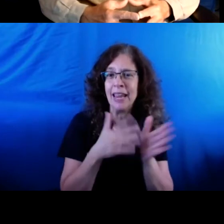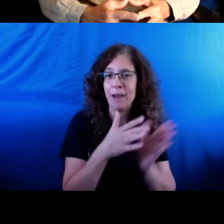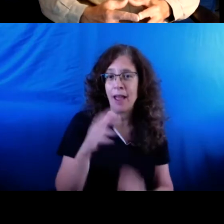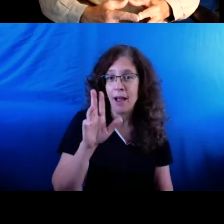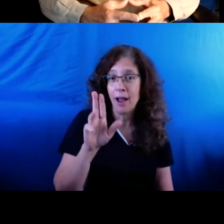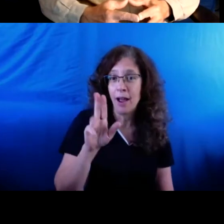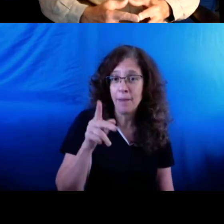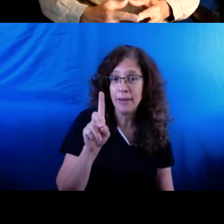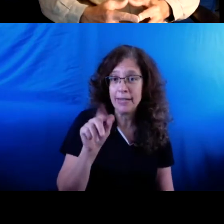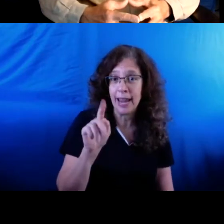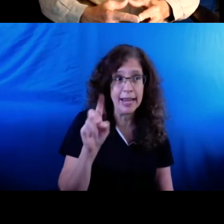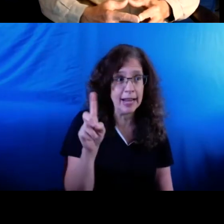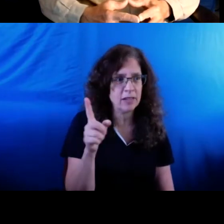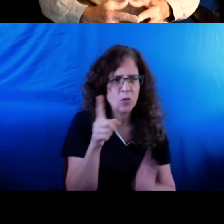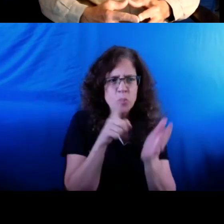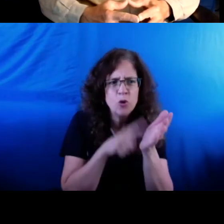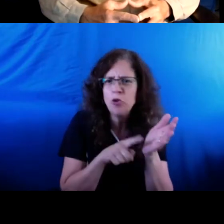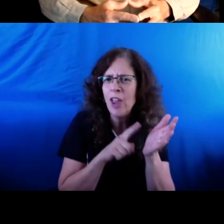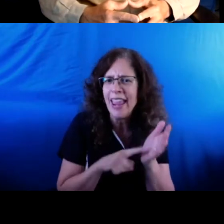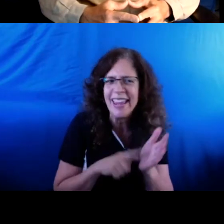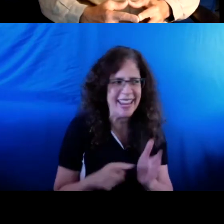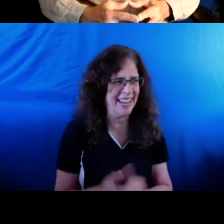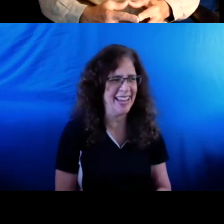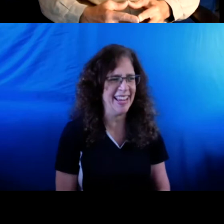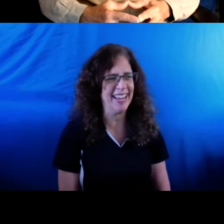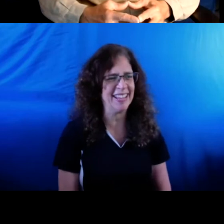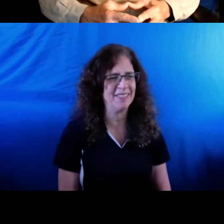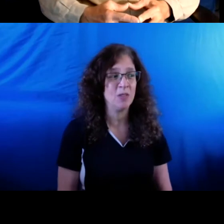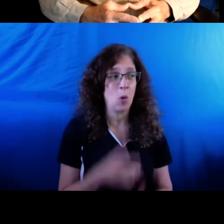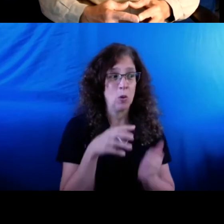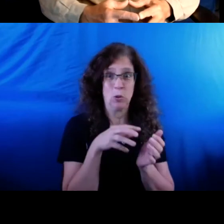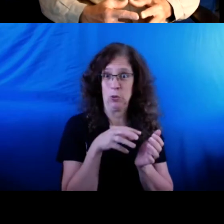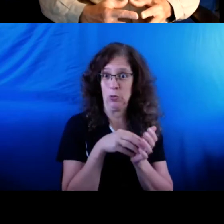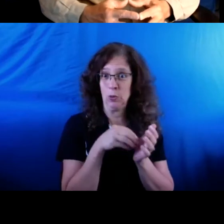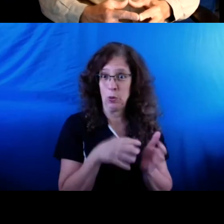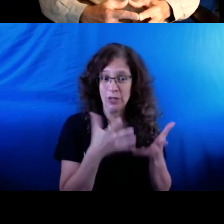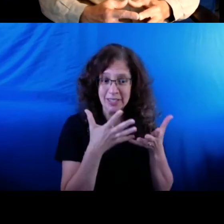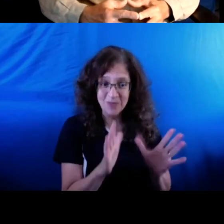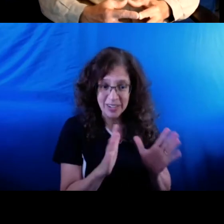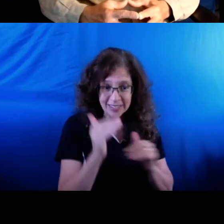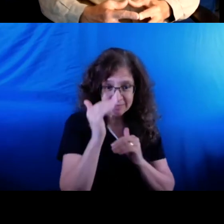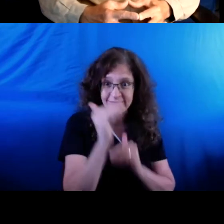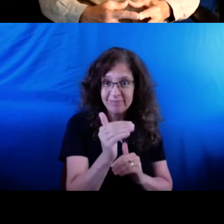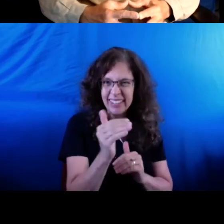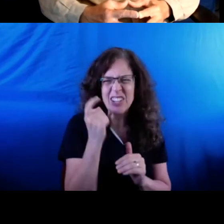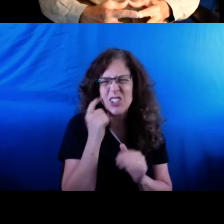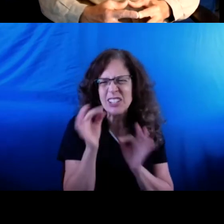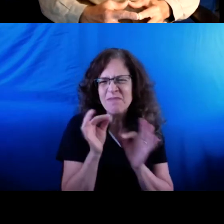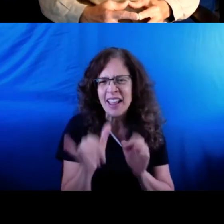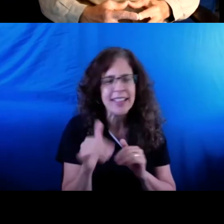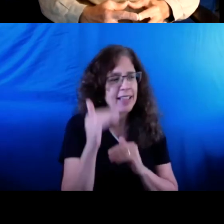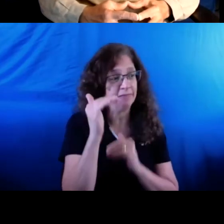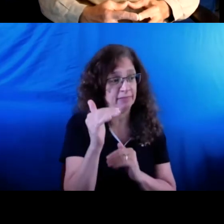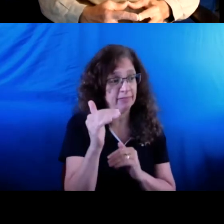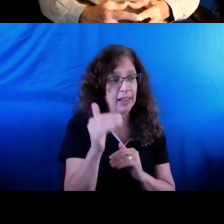It's important to keep the study plan updated and checking it. If the students finish